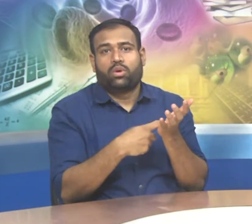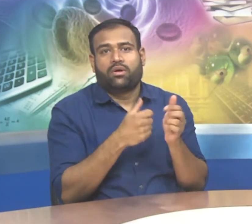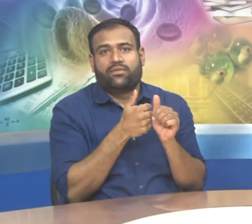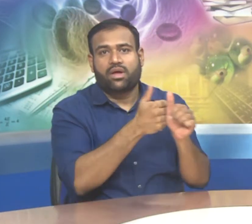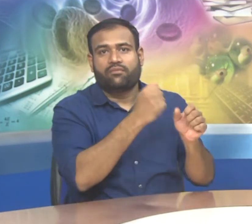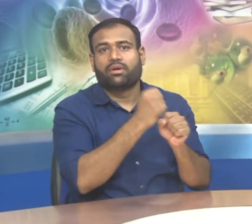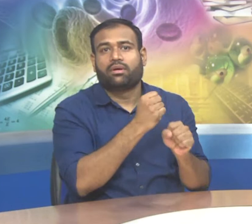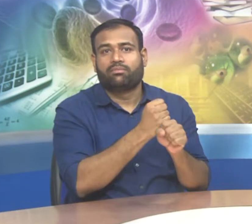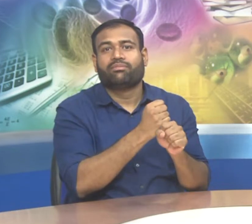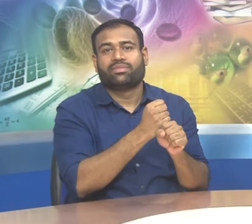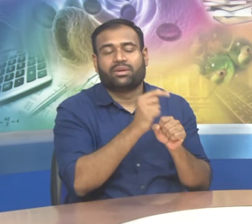the money.